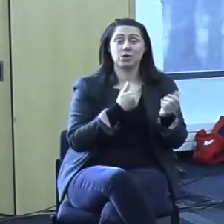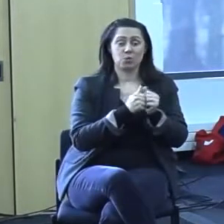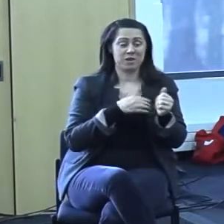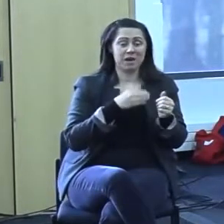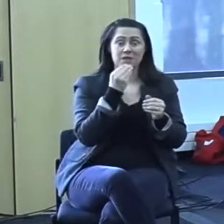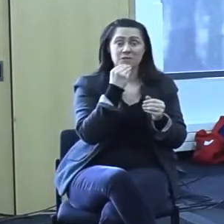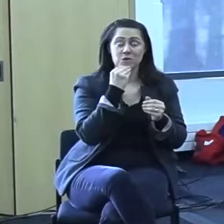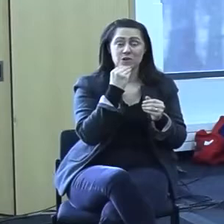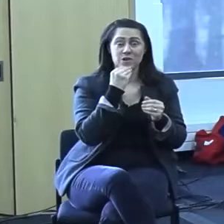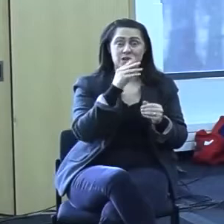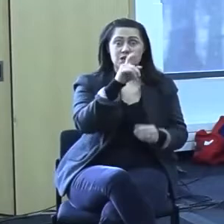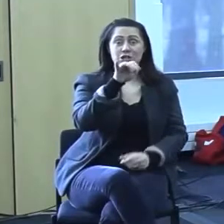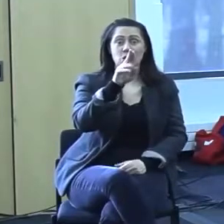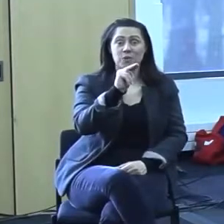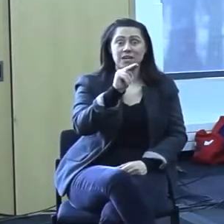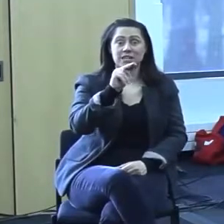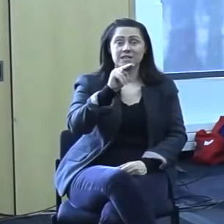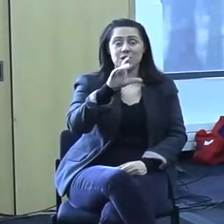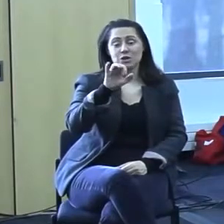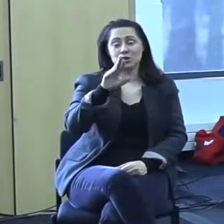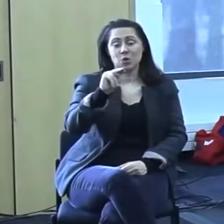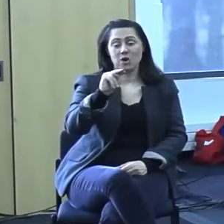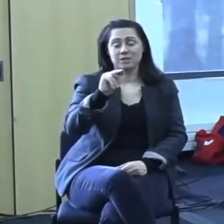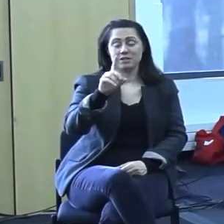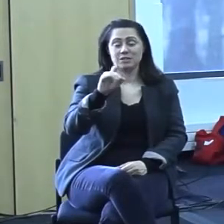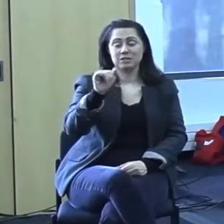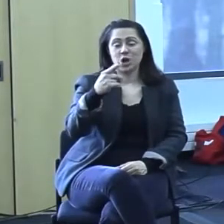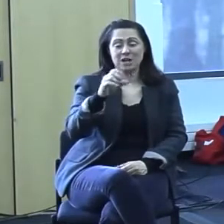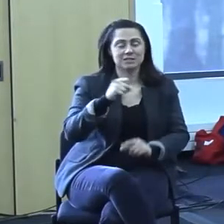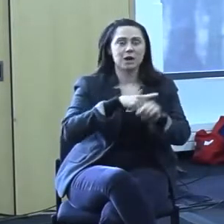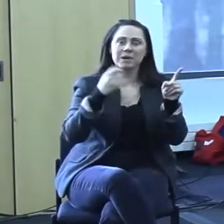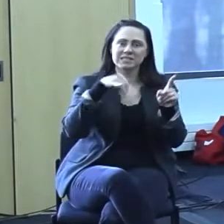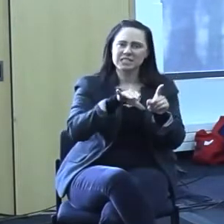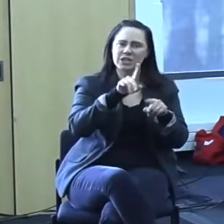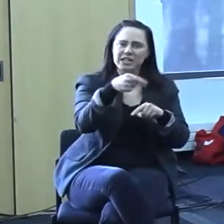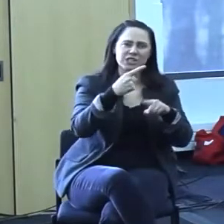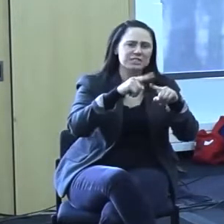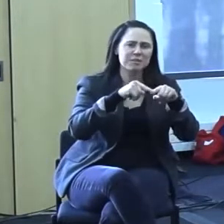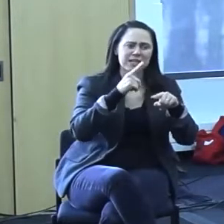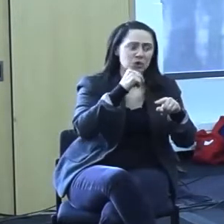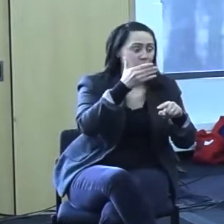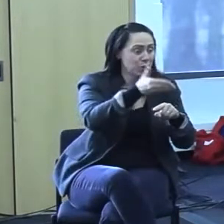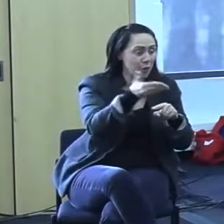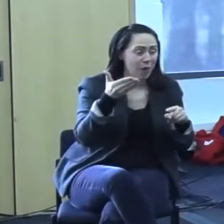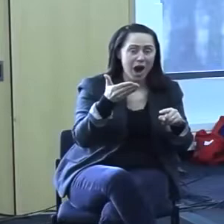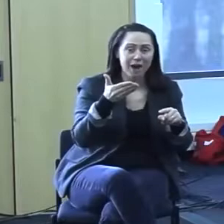food, Korean corn dogs. But still, it just depends who you are and where you are.